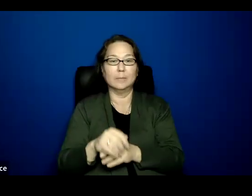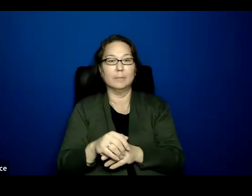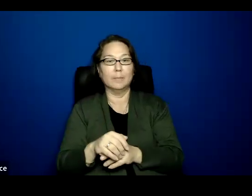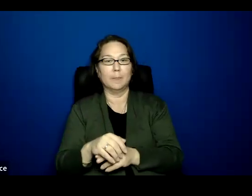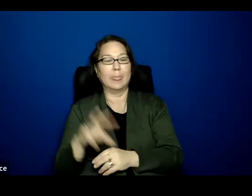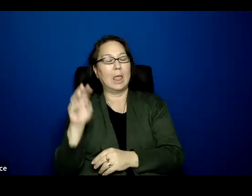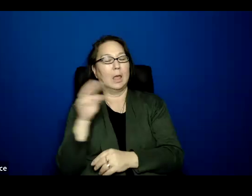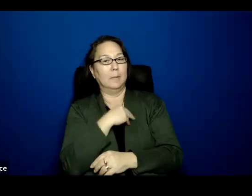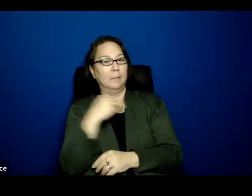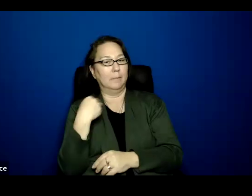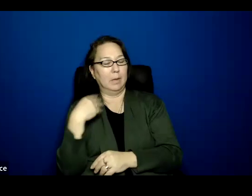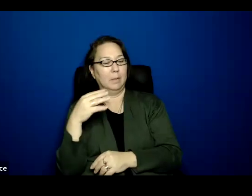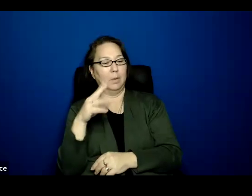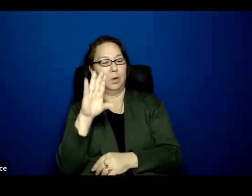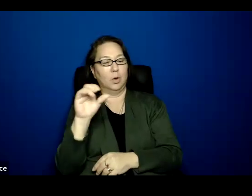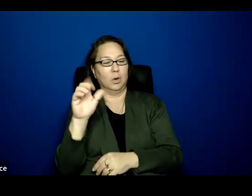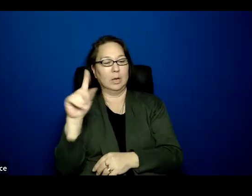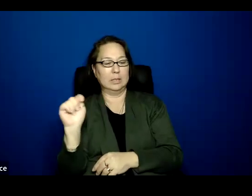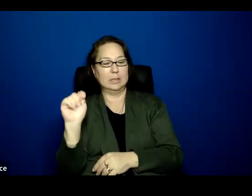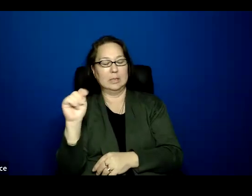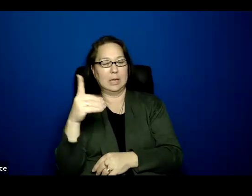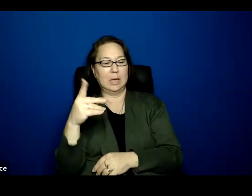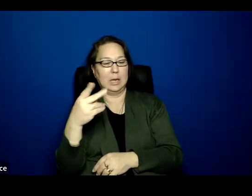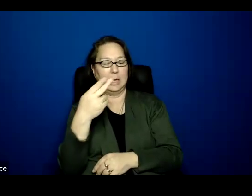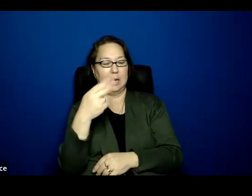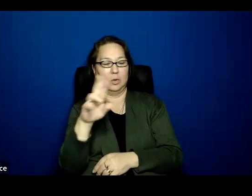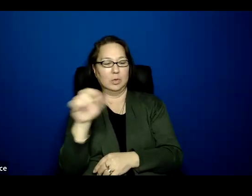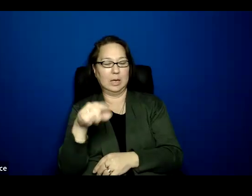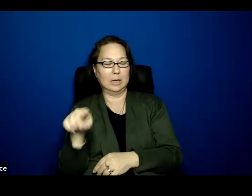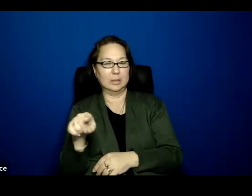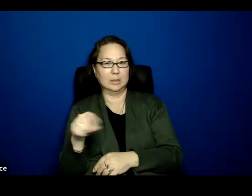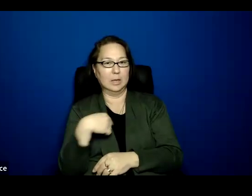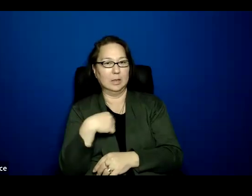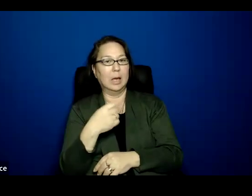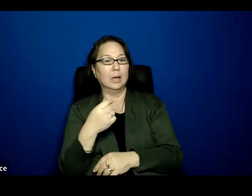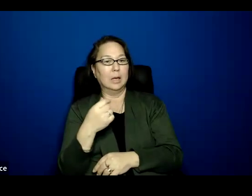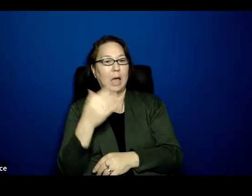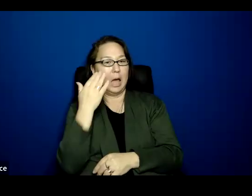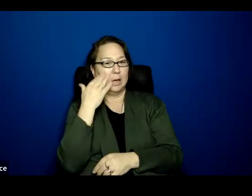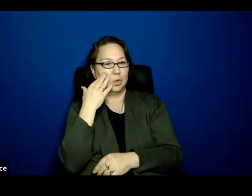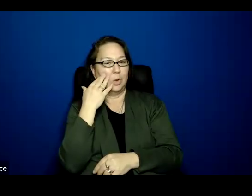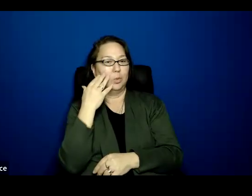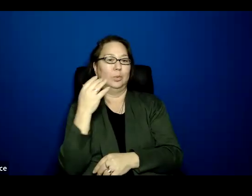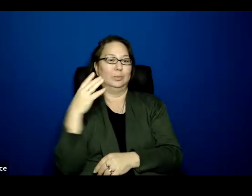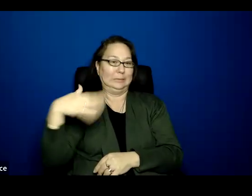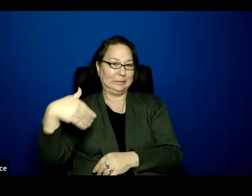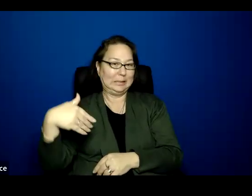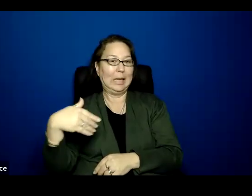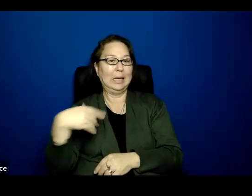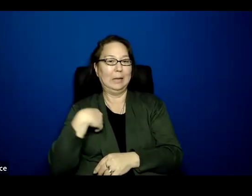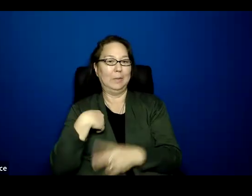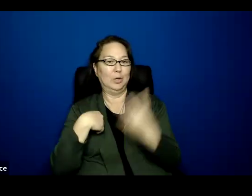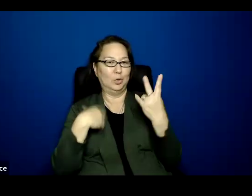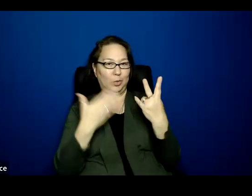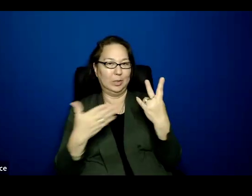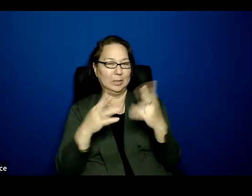for our next meeting. Sorry, it's getting late. I